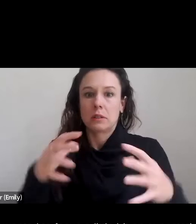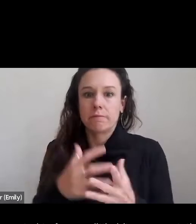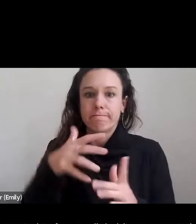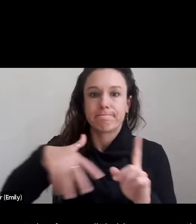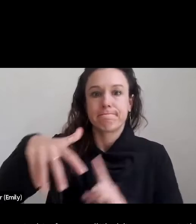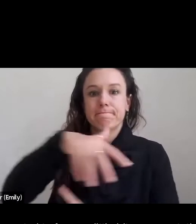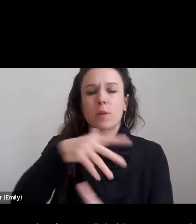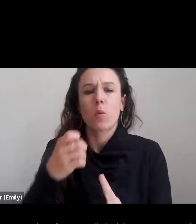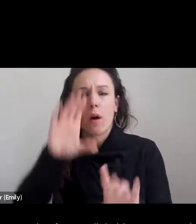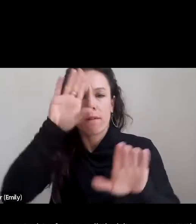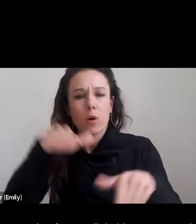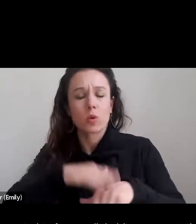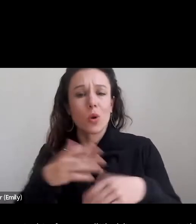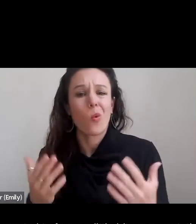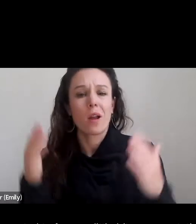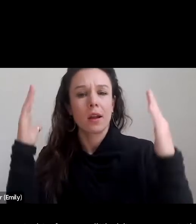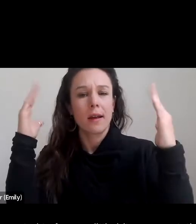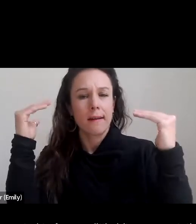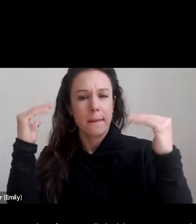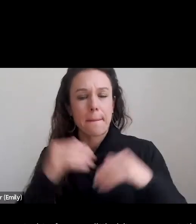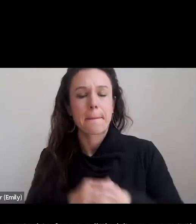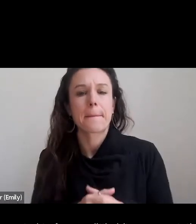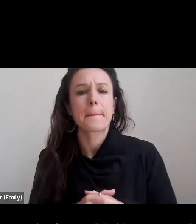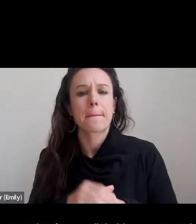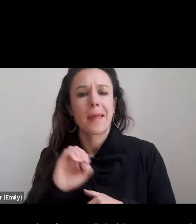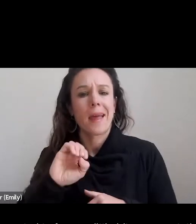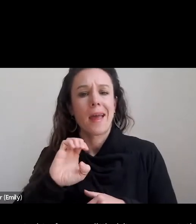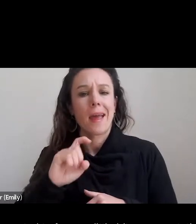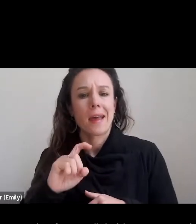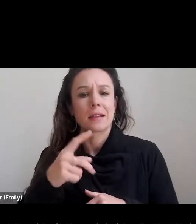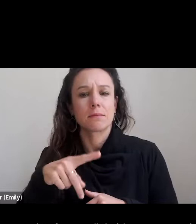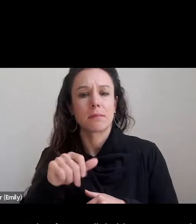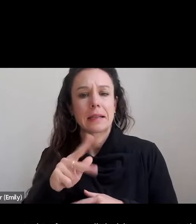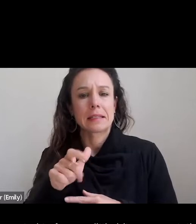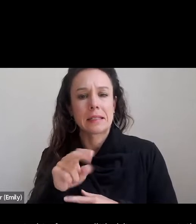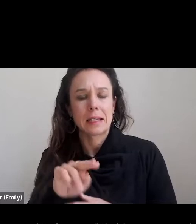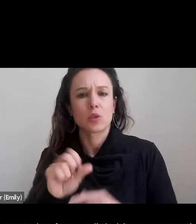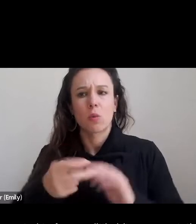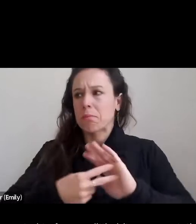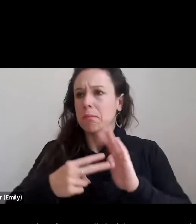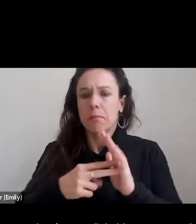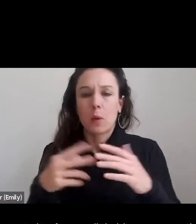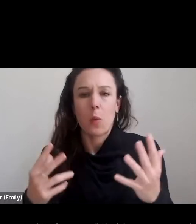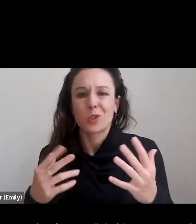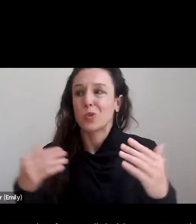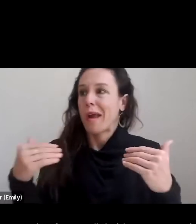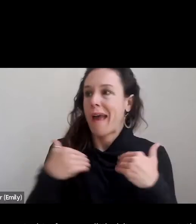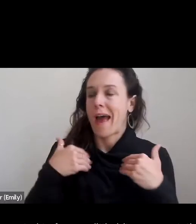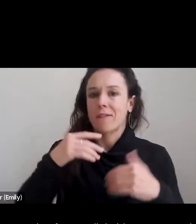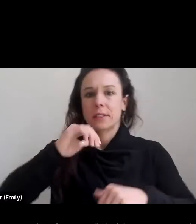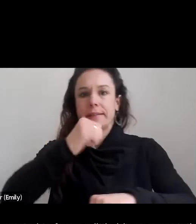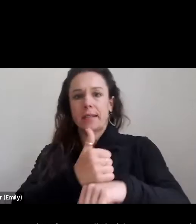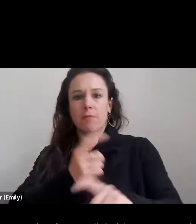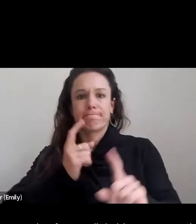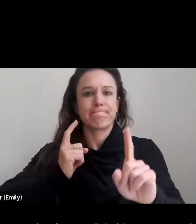to focus a little bit on expectations. And what it means to have and set expectations and the